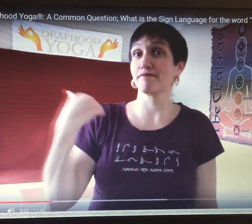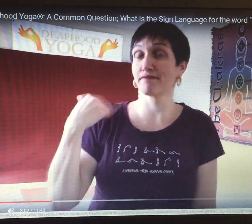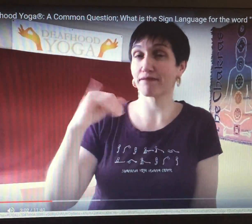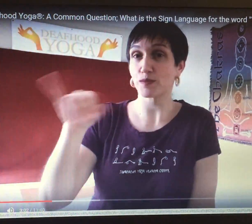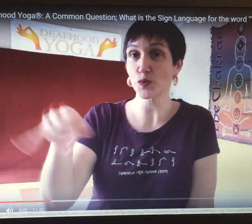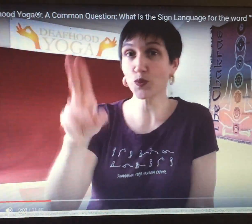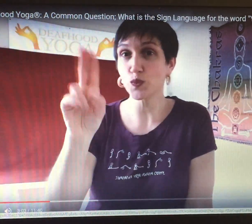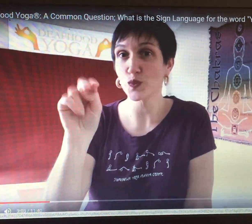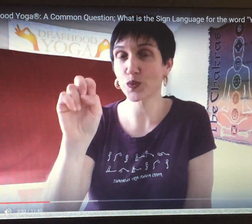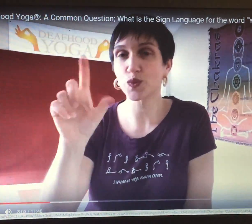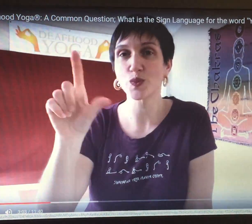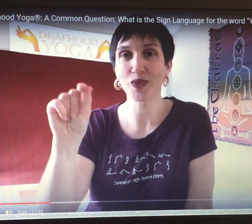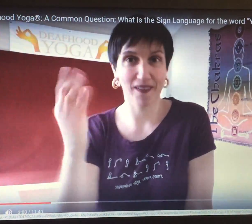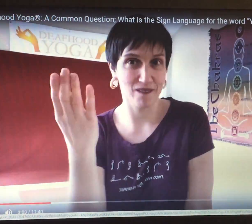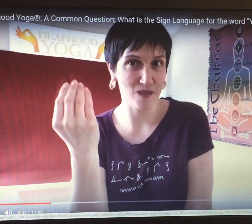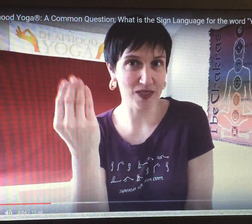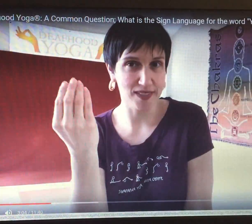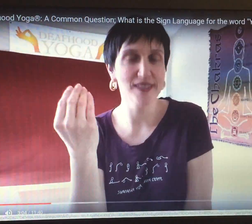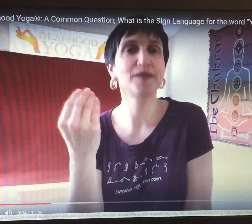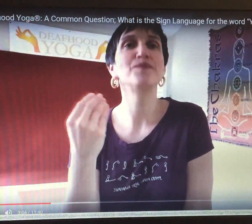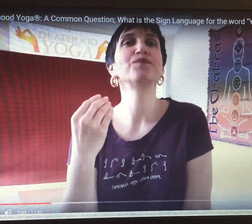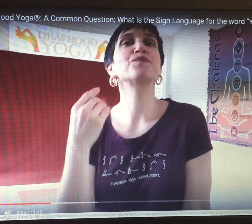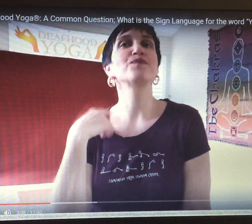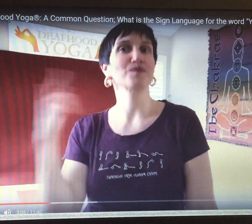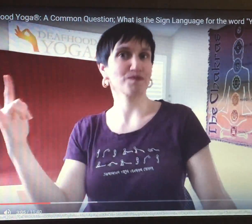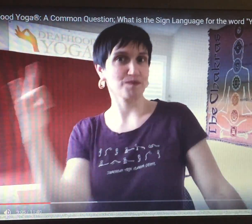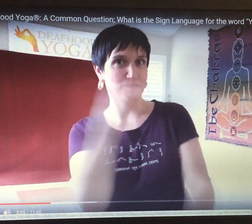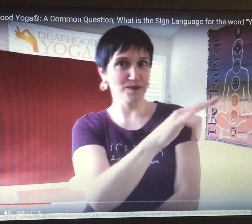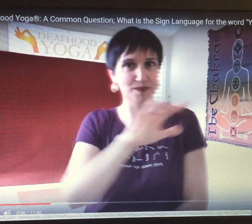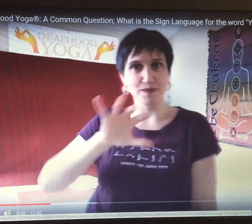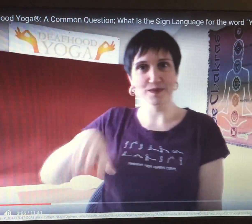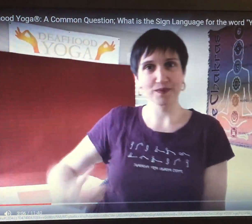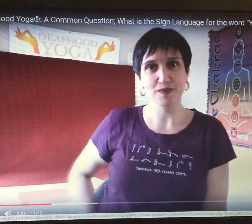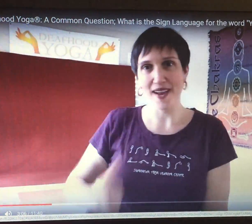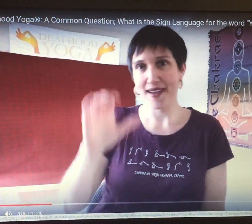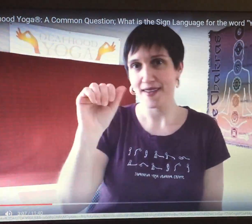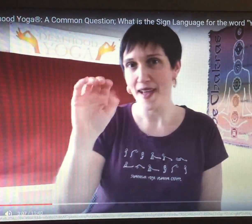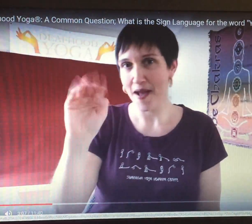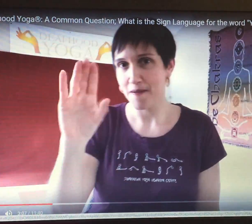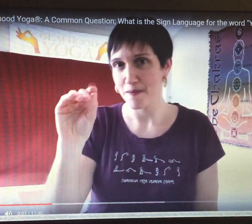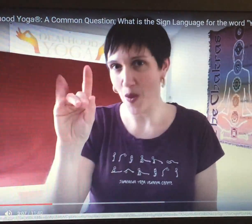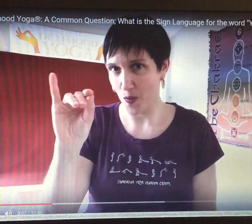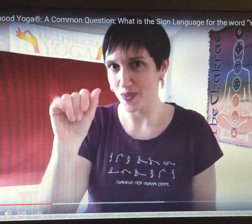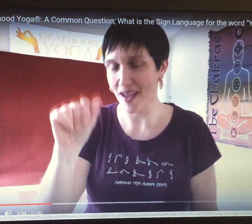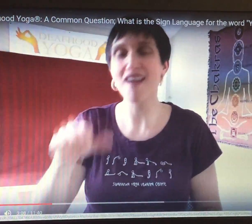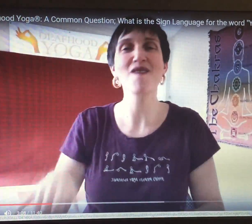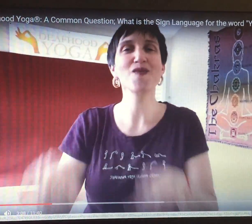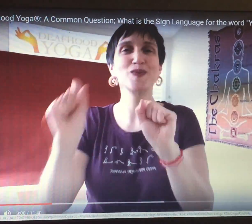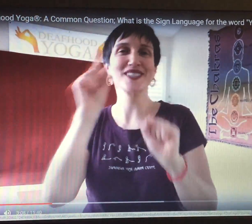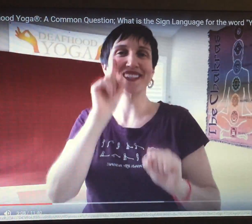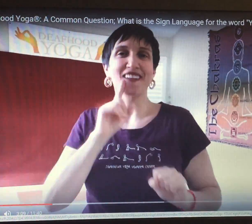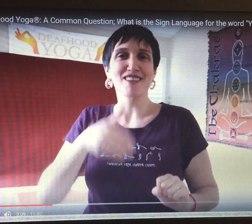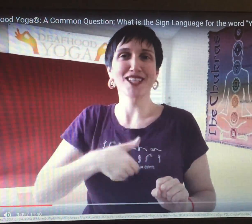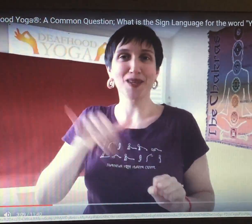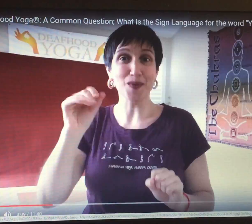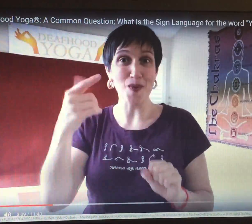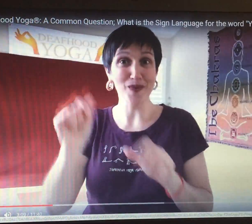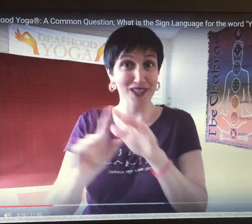this. And then in June 2014, I flew to Cambodia to take up a